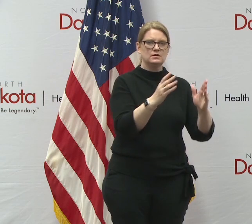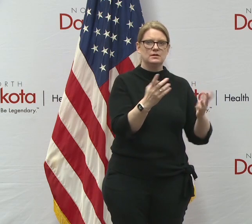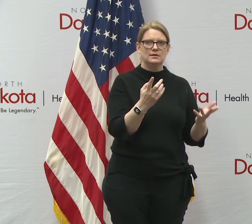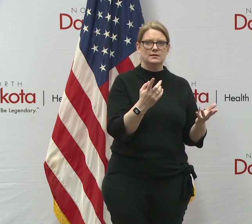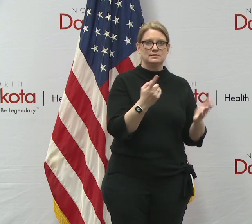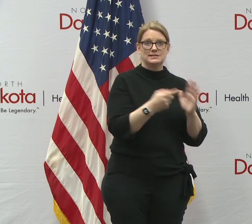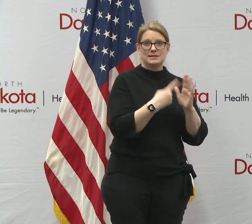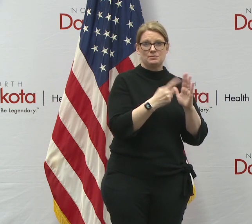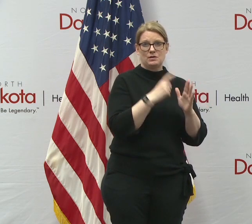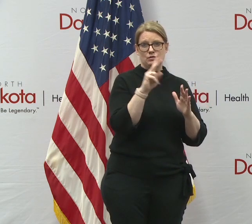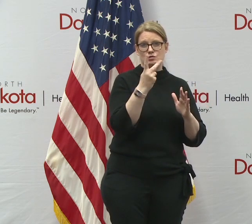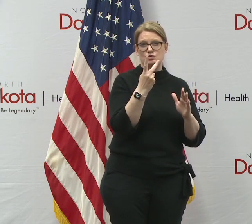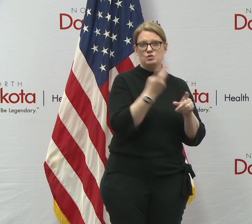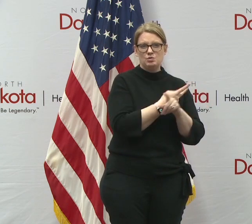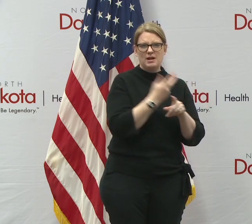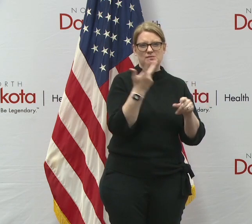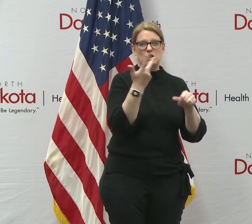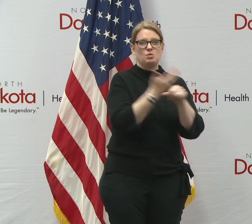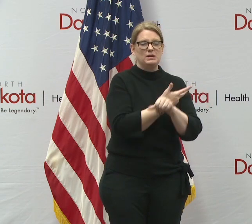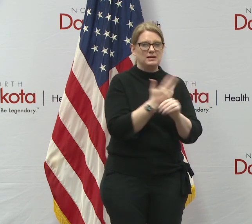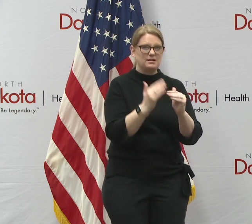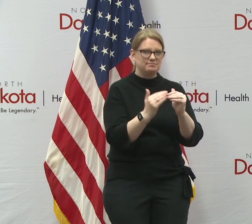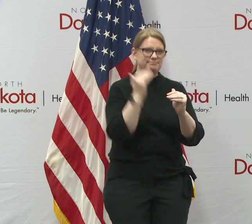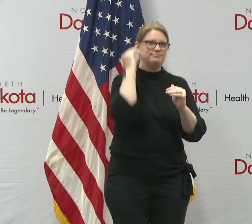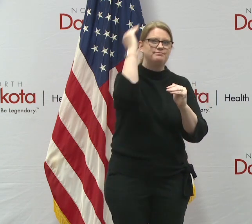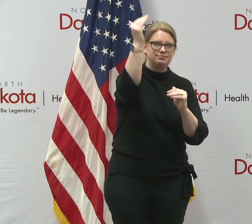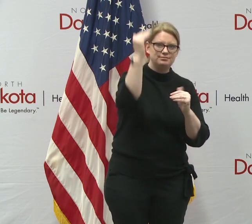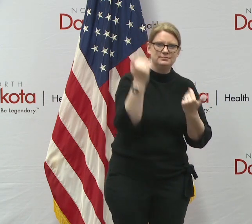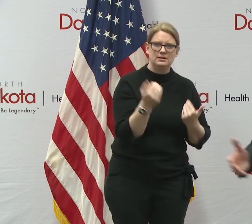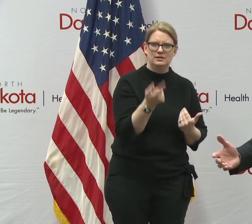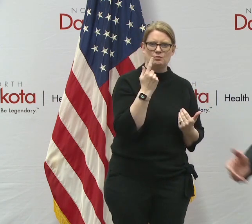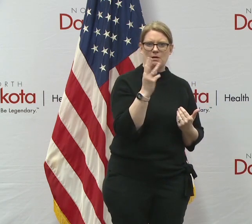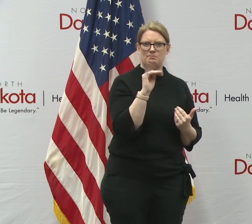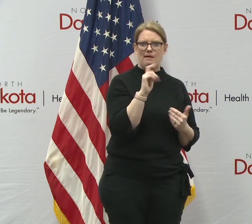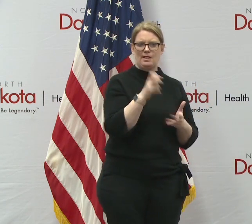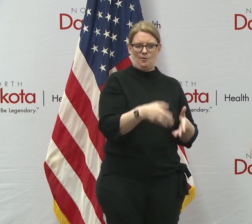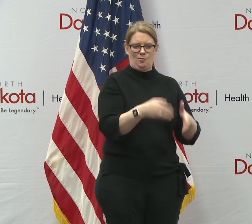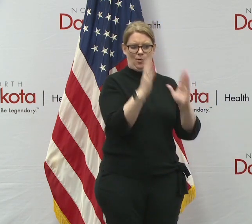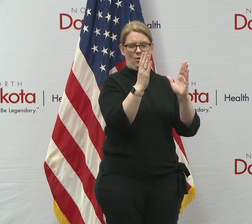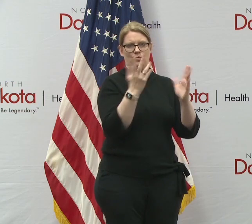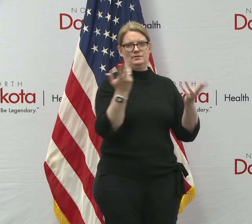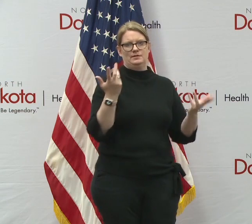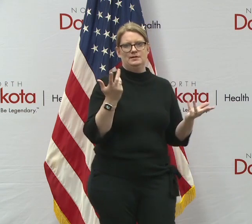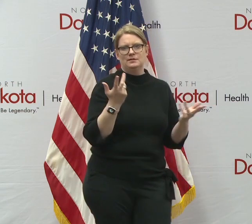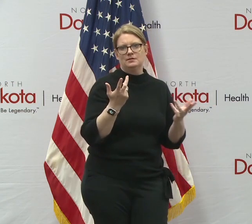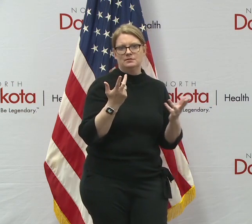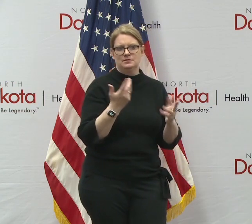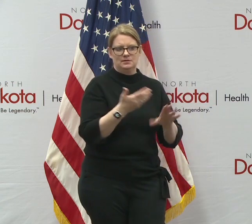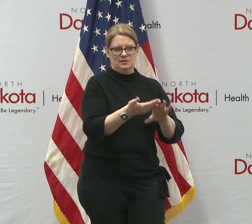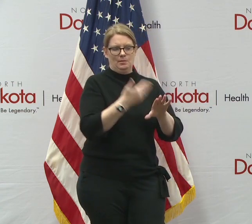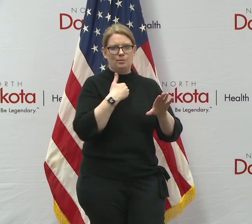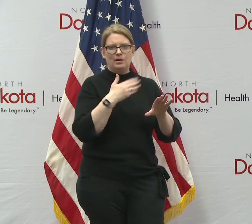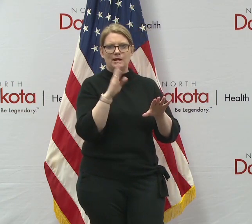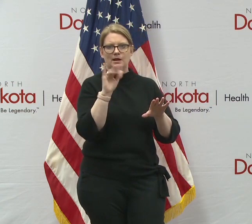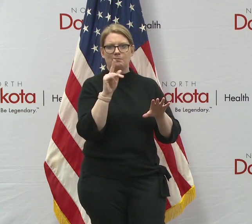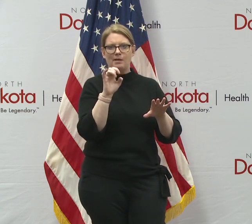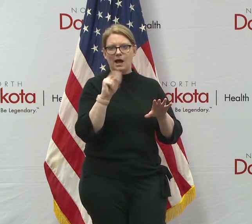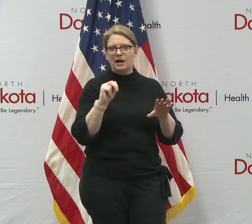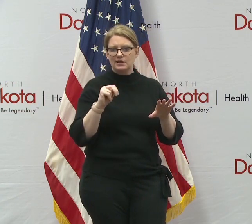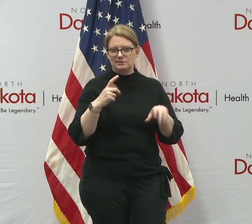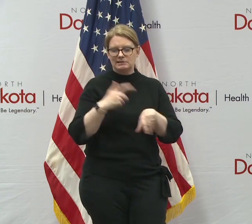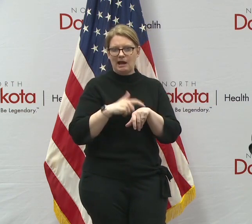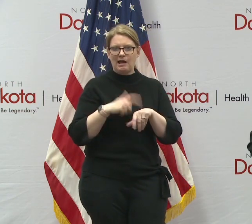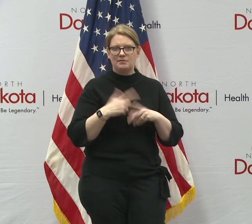consider sometimes 2 to 3 times the price for a mile of road than what we might have during what were, pre-Bach and boom